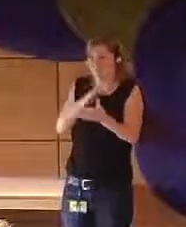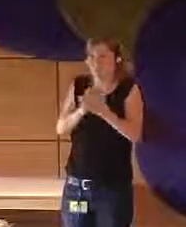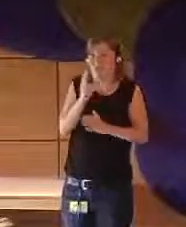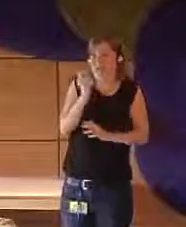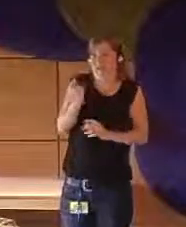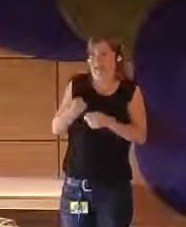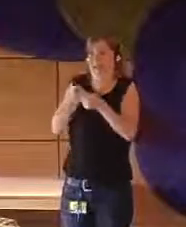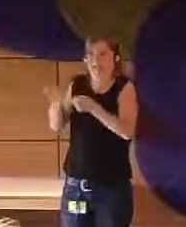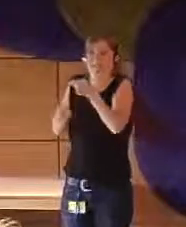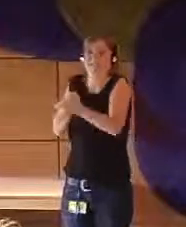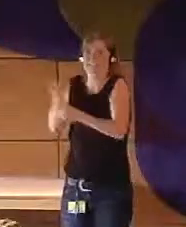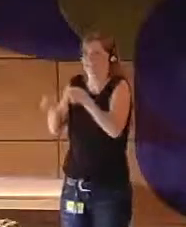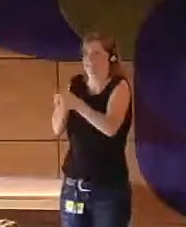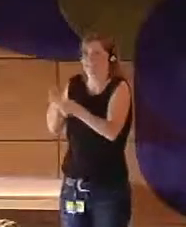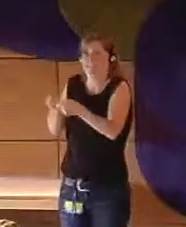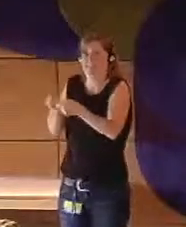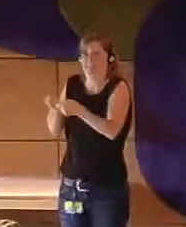England. And this man